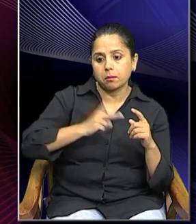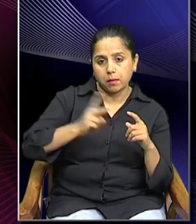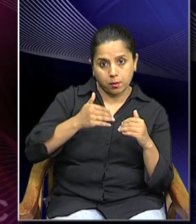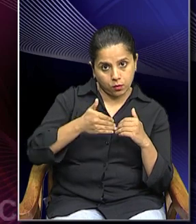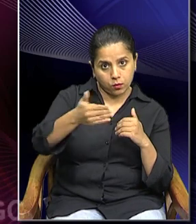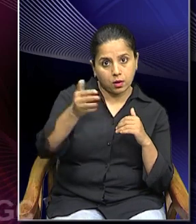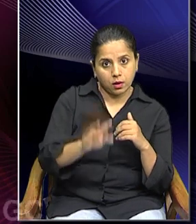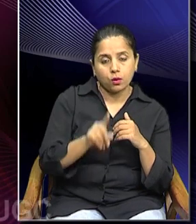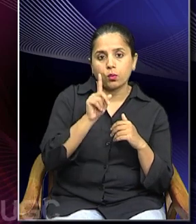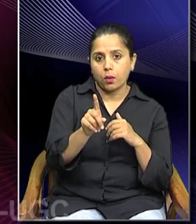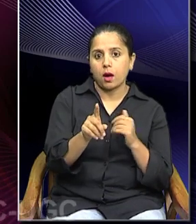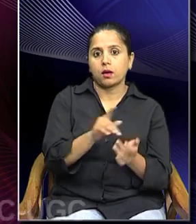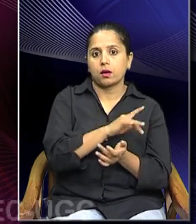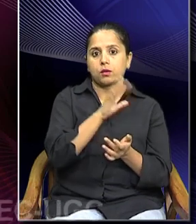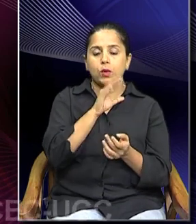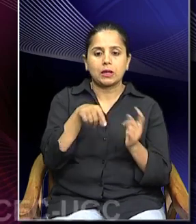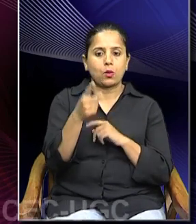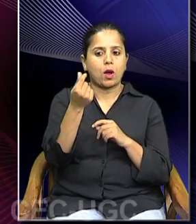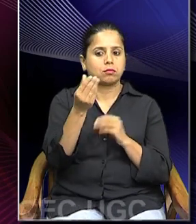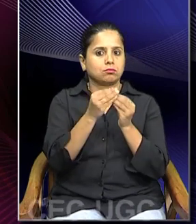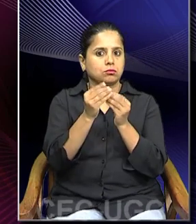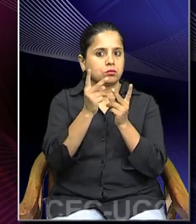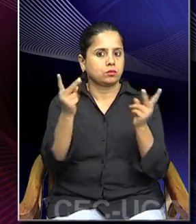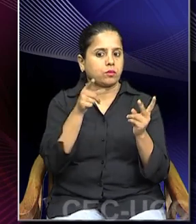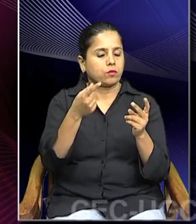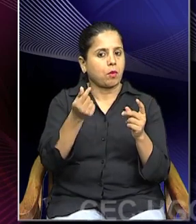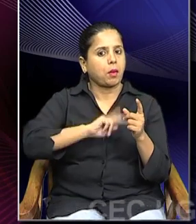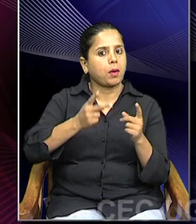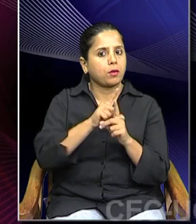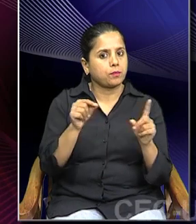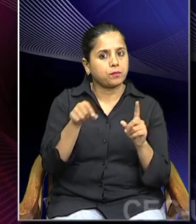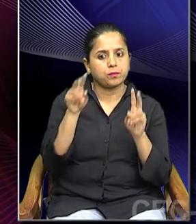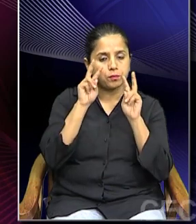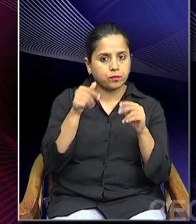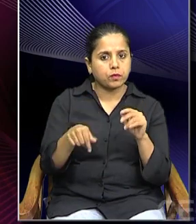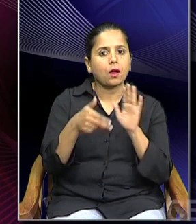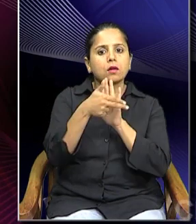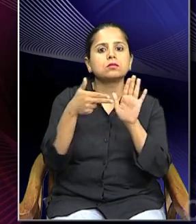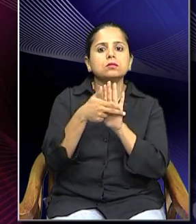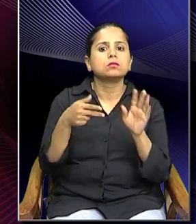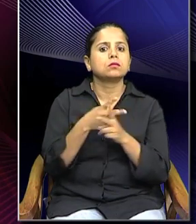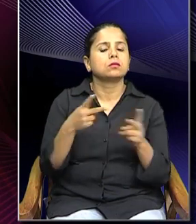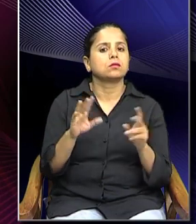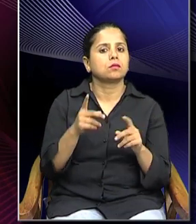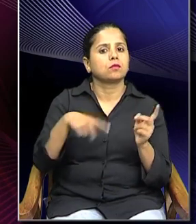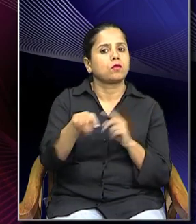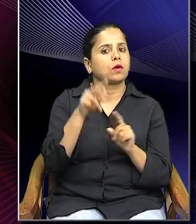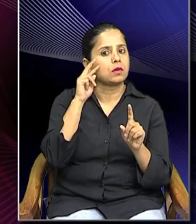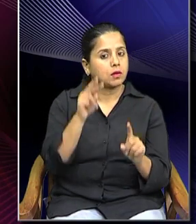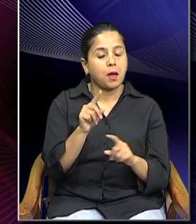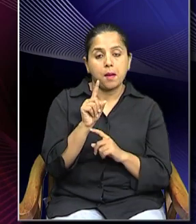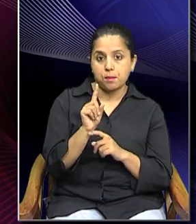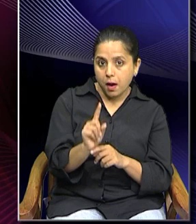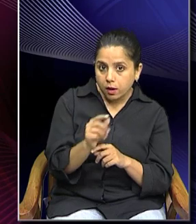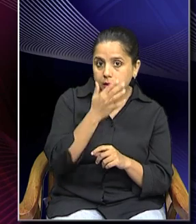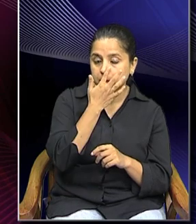place in one particular currency. It is kind of considered as a labeling aspect.